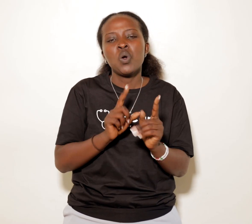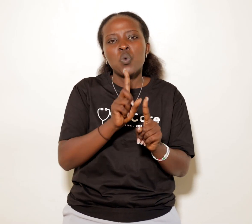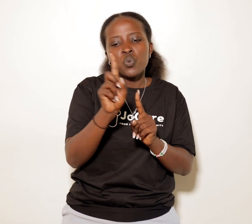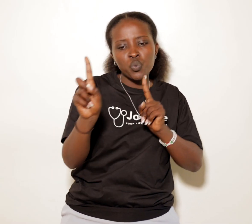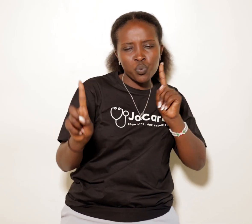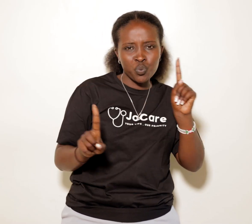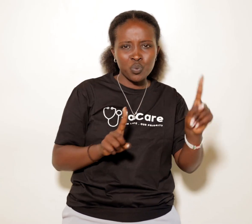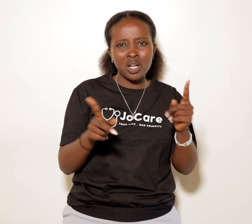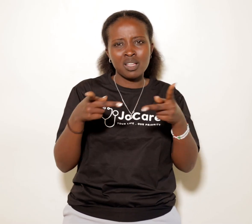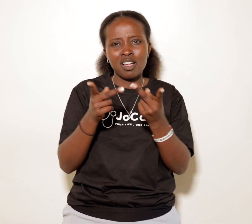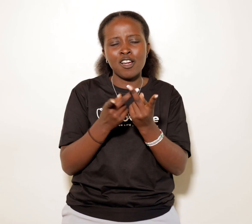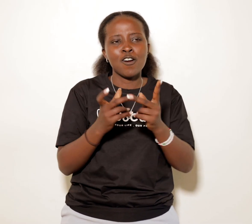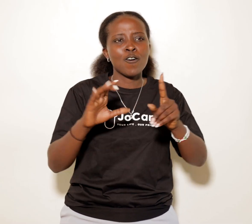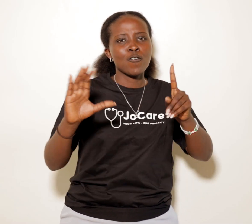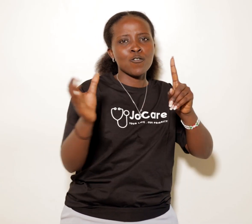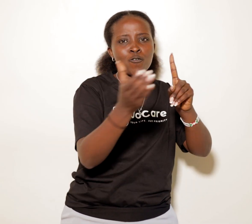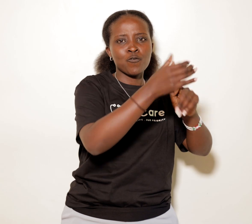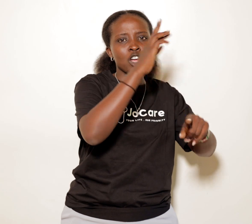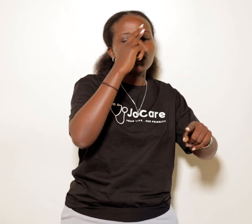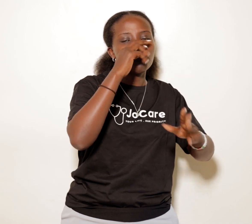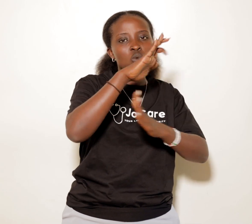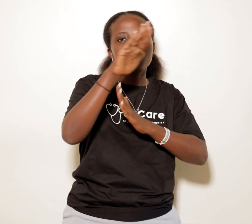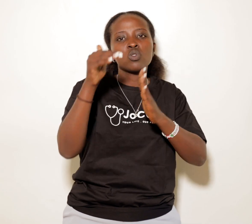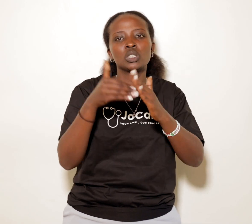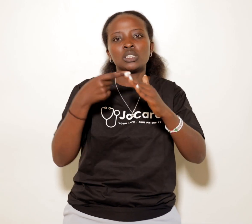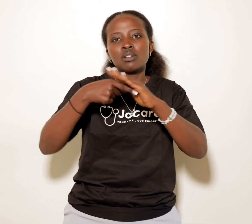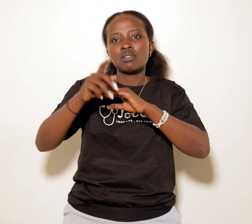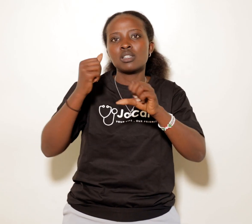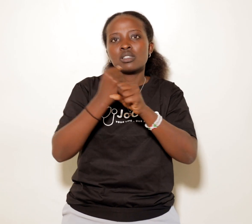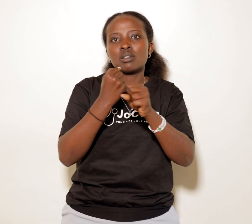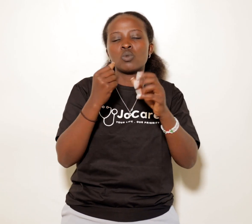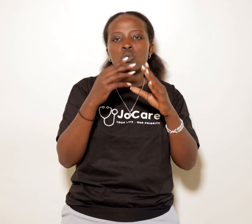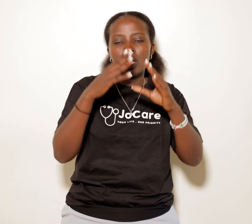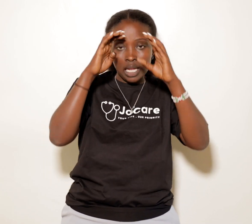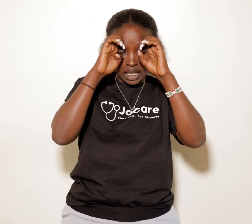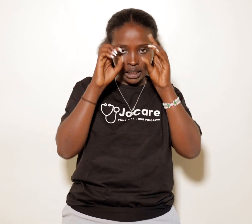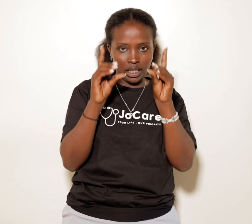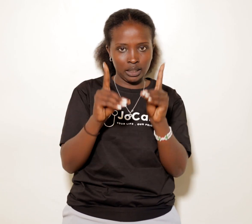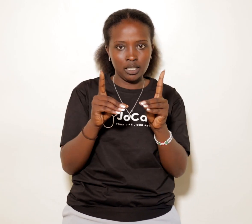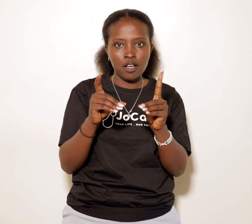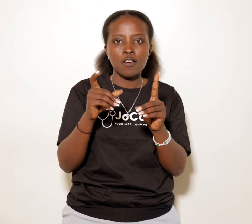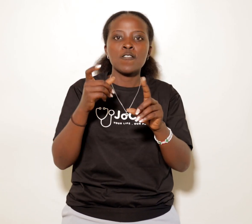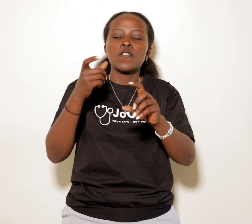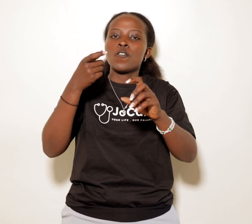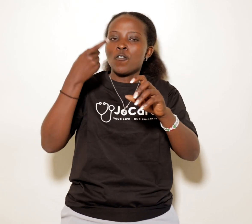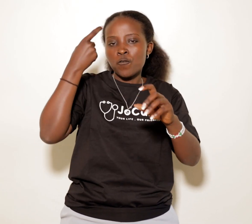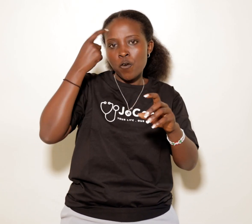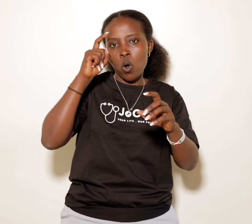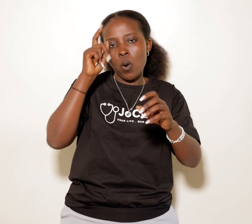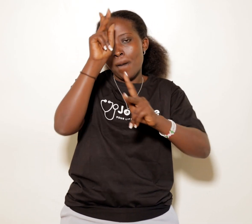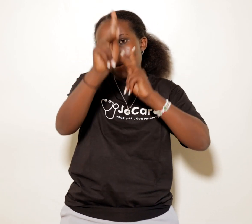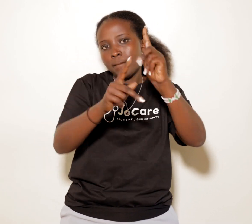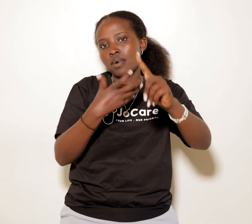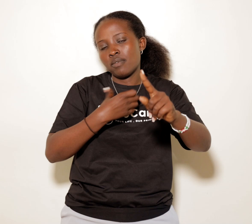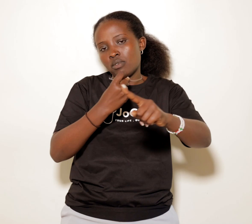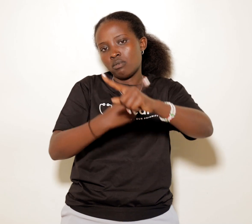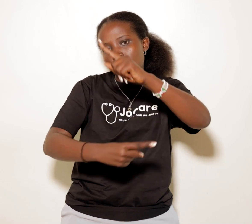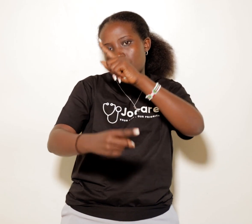where they can find those kind of sexual health education, mostly for the people with disability. And also you are